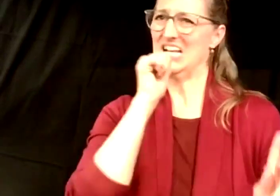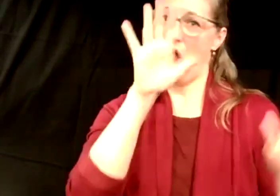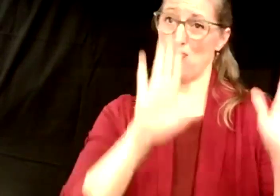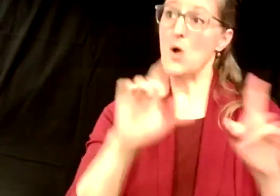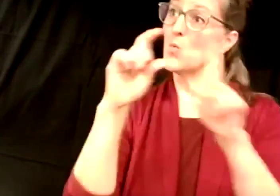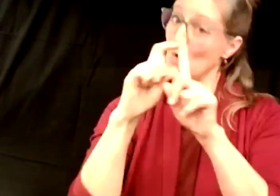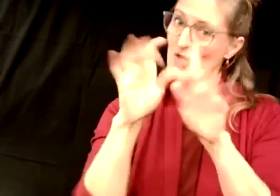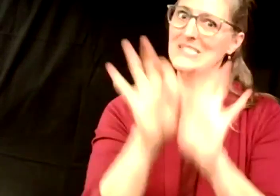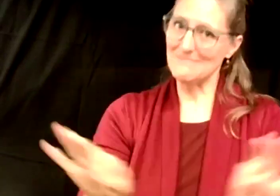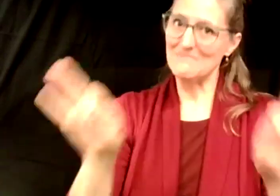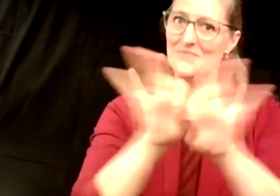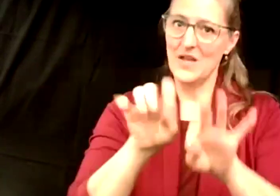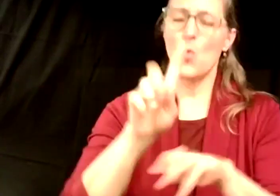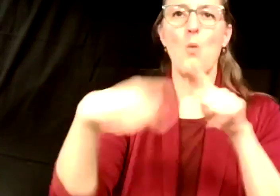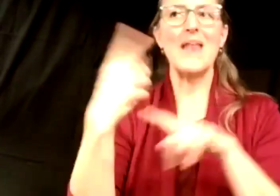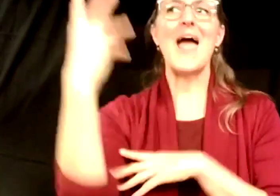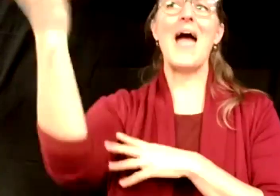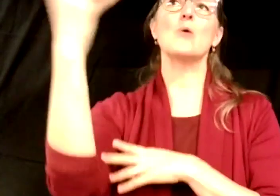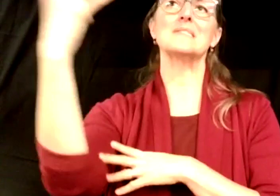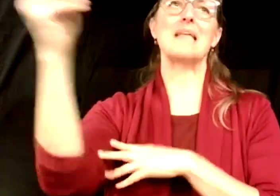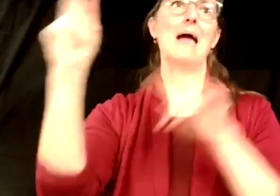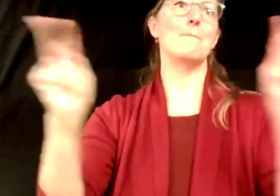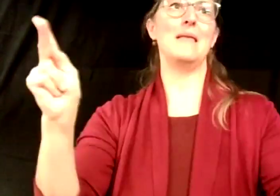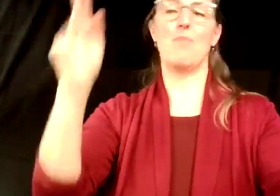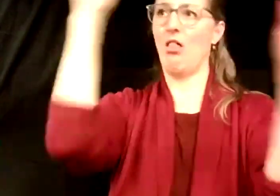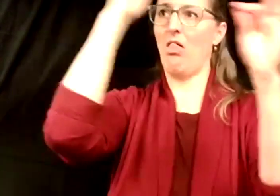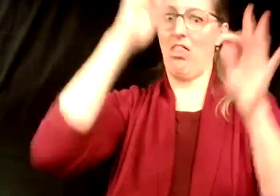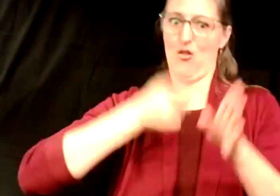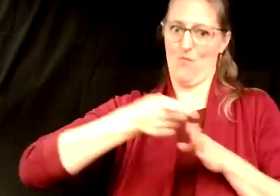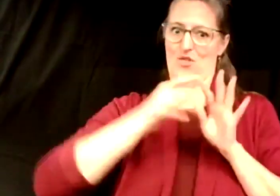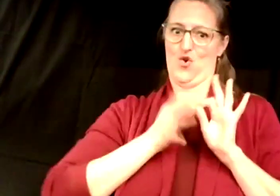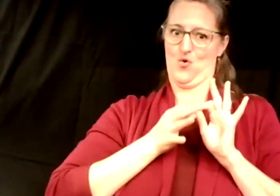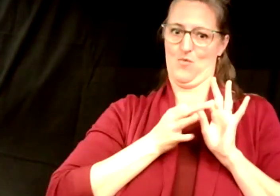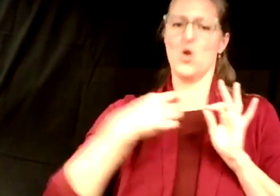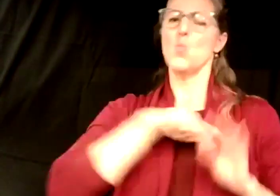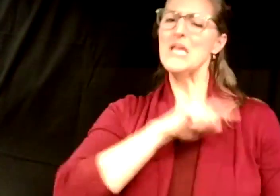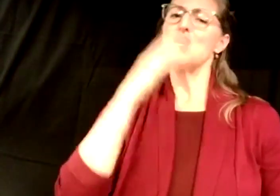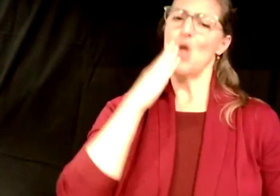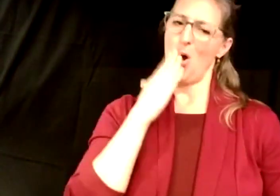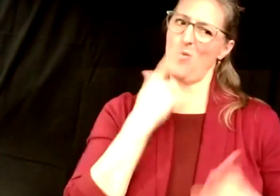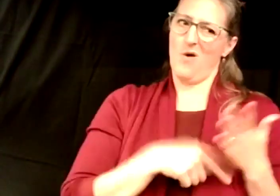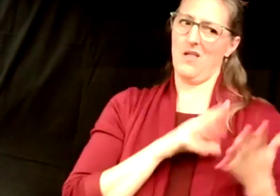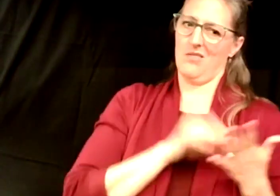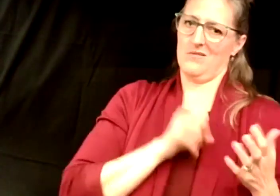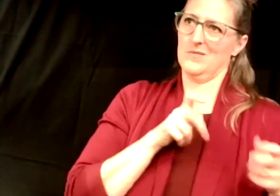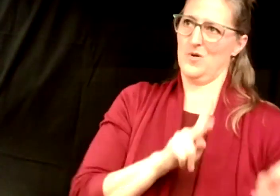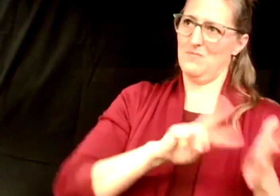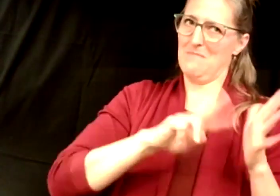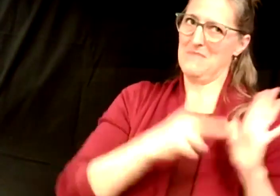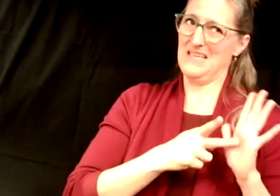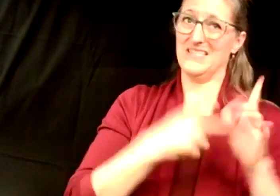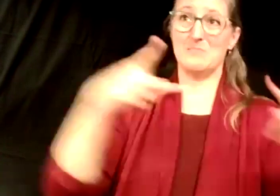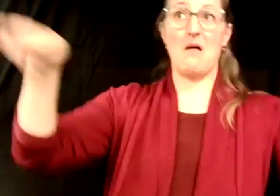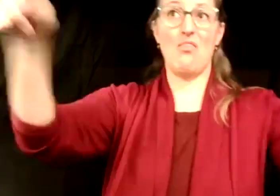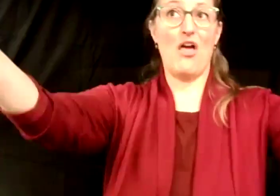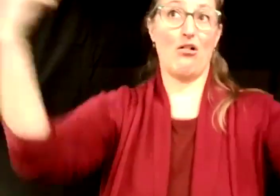when outside people are looking in. We may all know what that means, but you know, if a